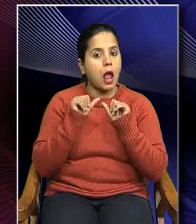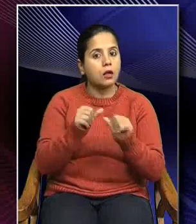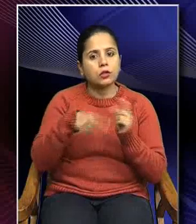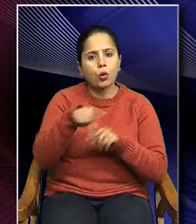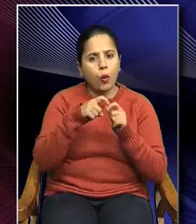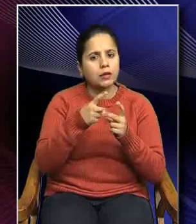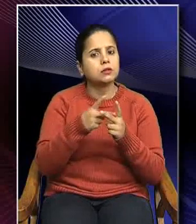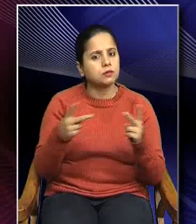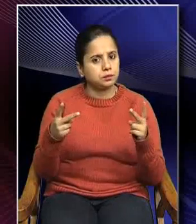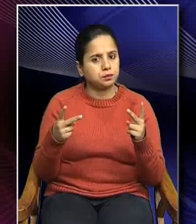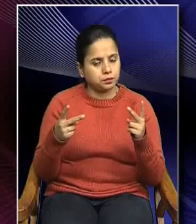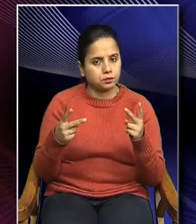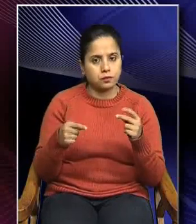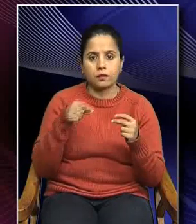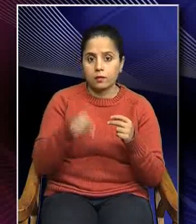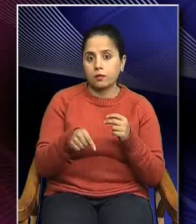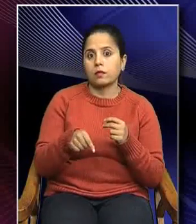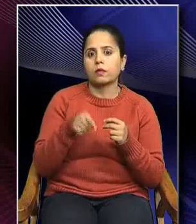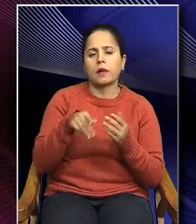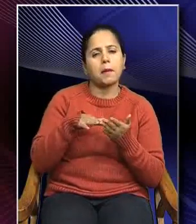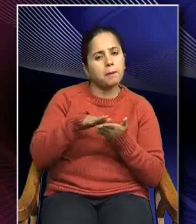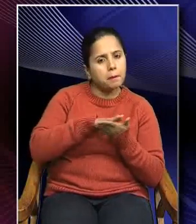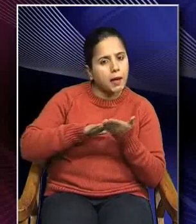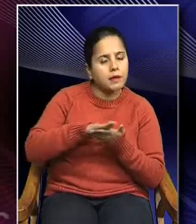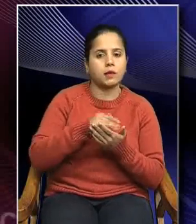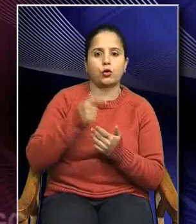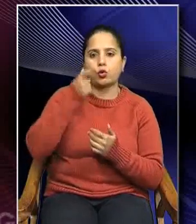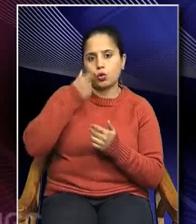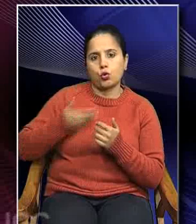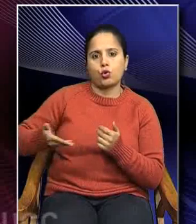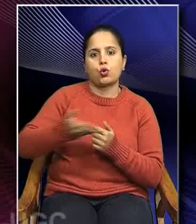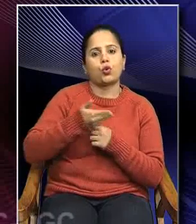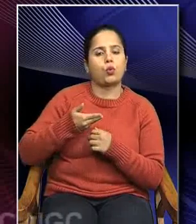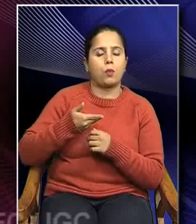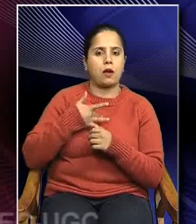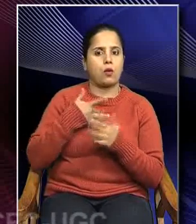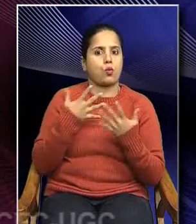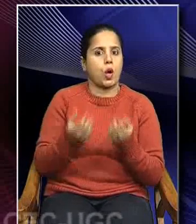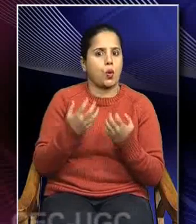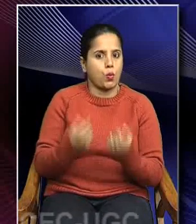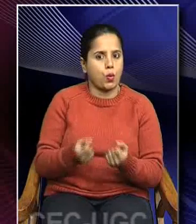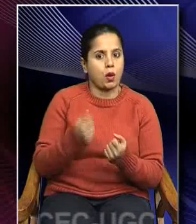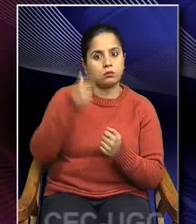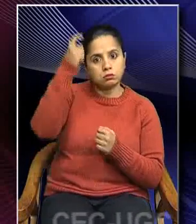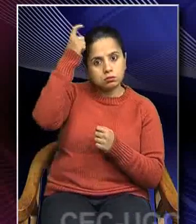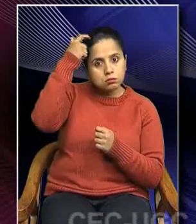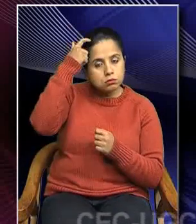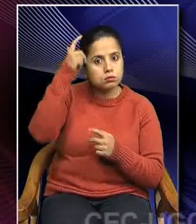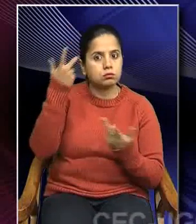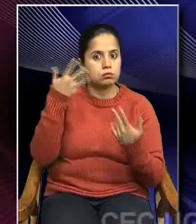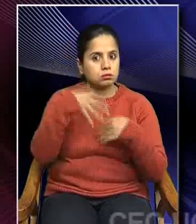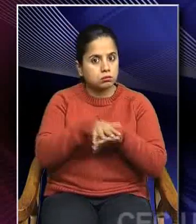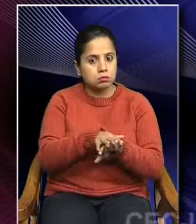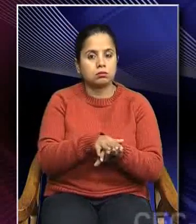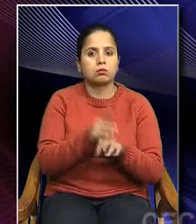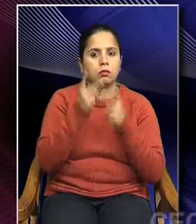questions. So this is very basic human quest, intellectual quest to make